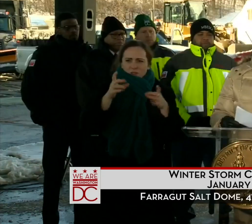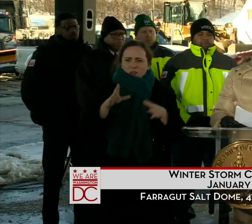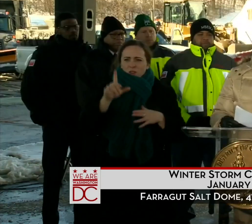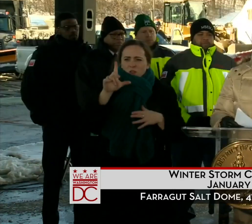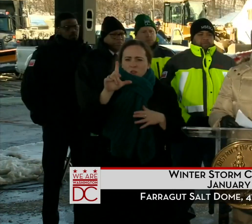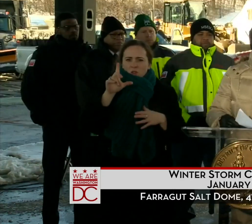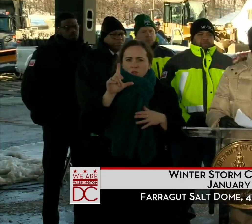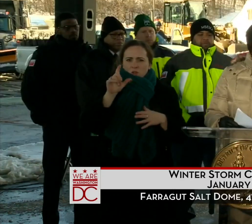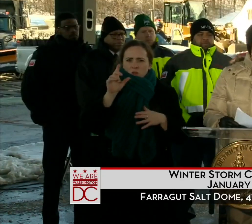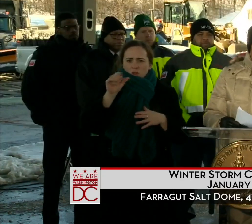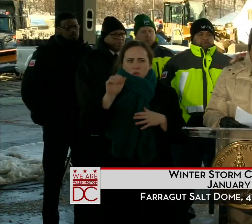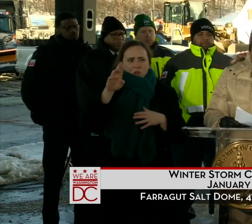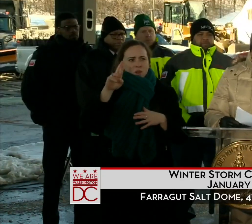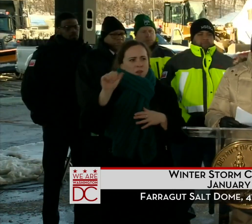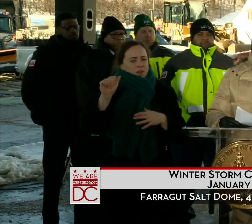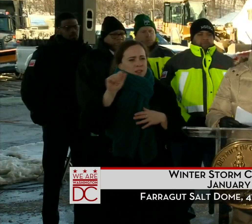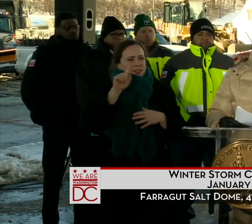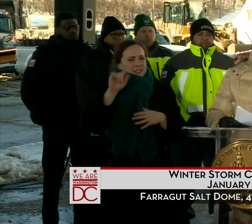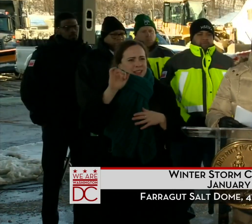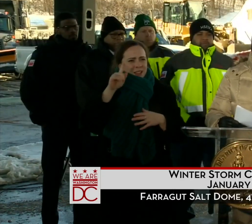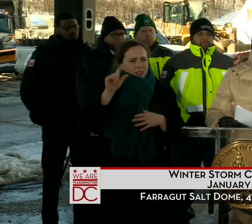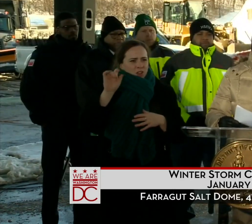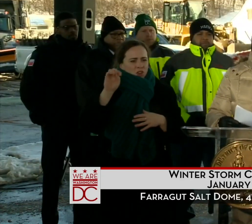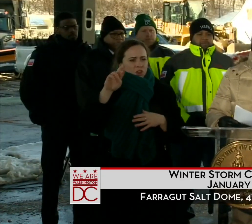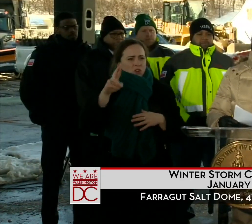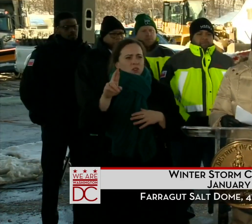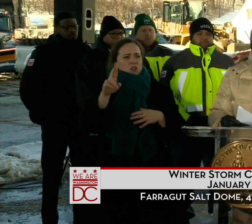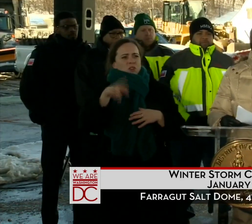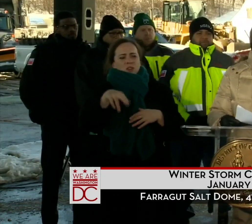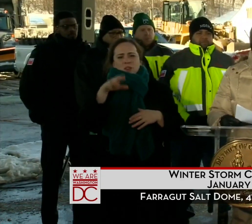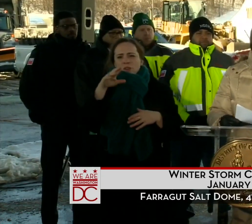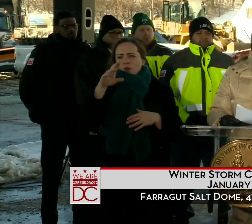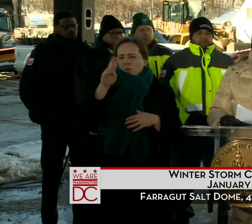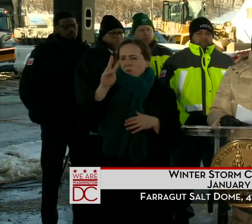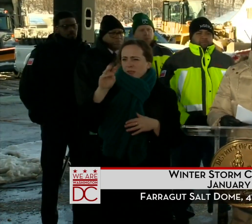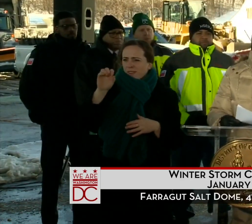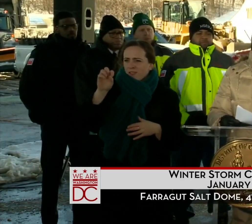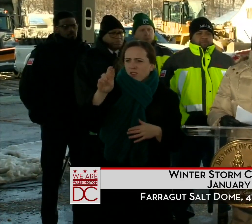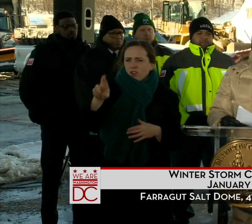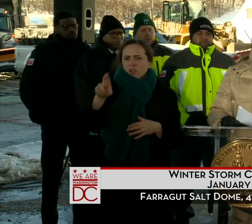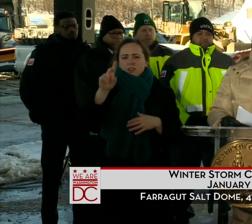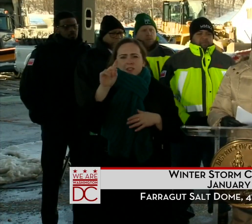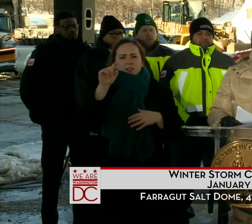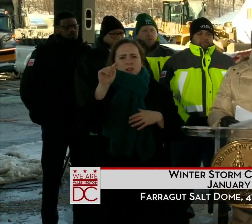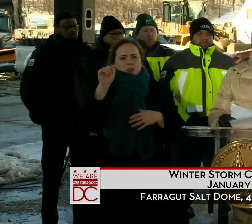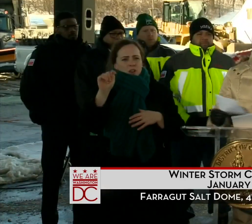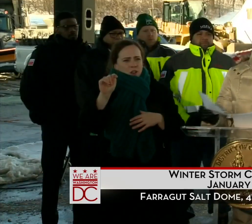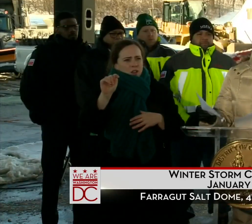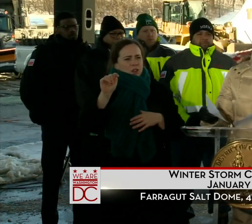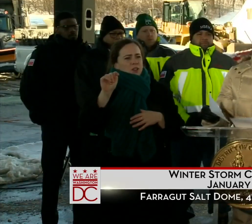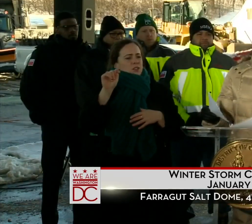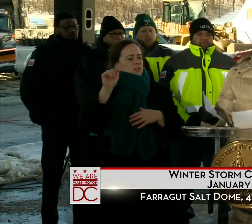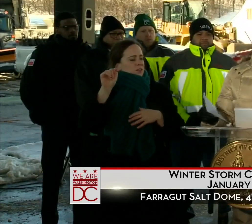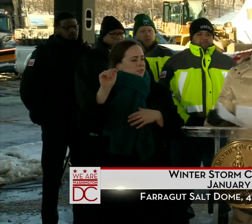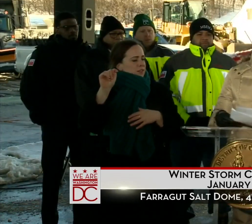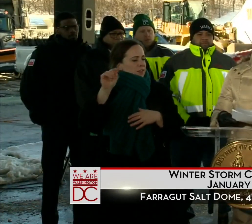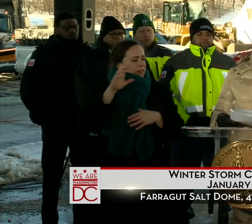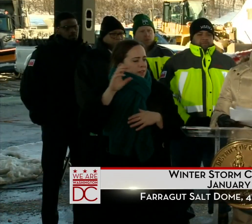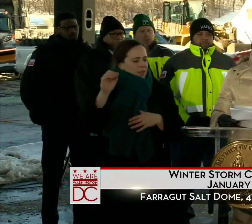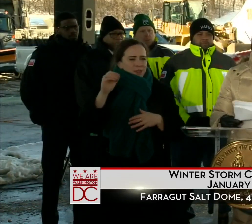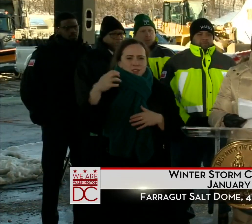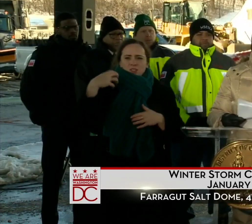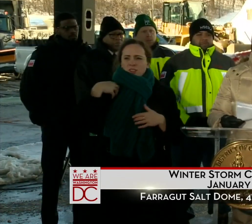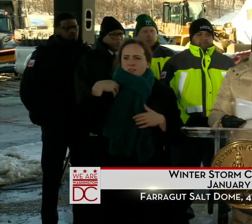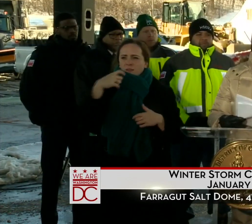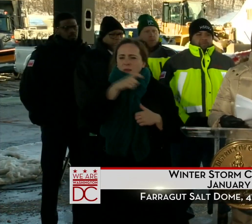Laura Zeilinger, the DGS Director, Admiral Weaver, the DDOT Director, Leif Jornshow, and the Chief